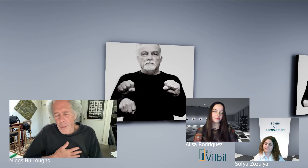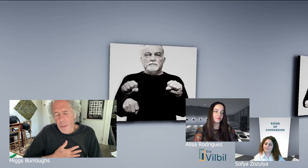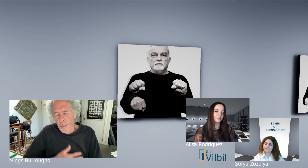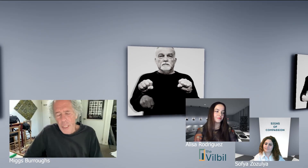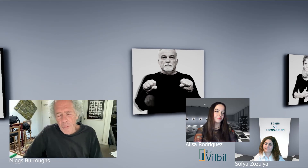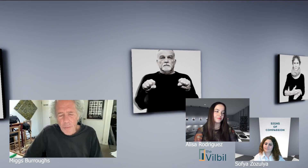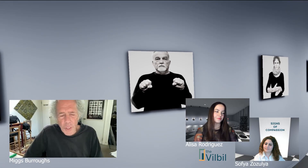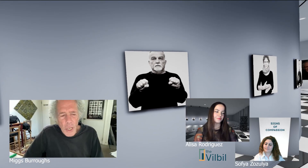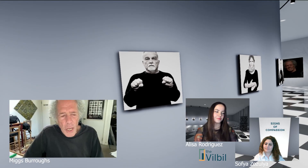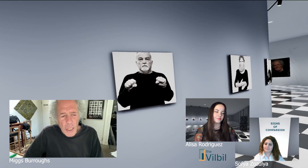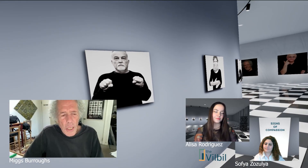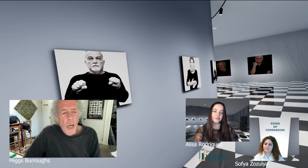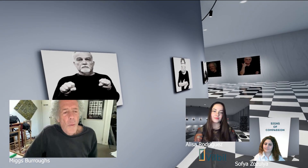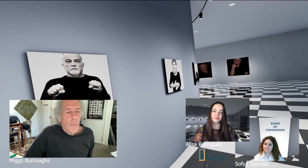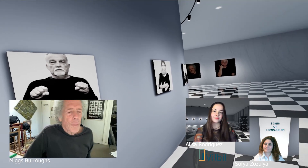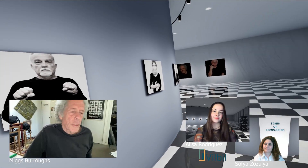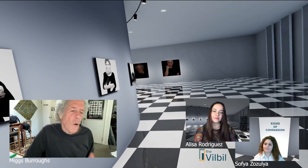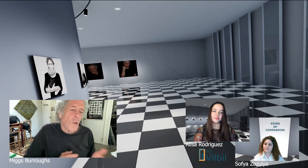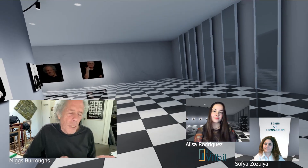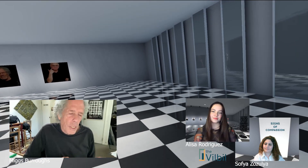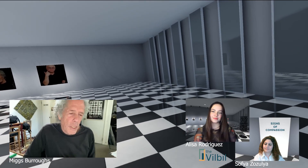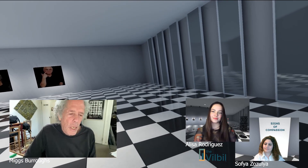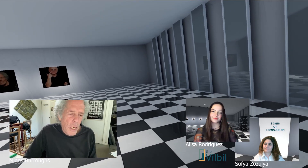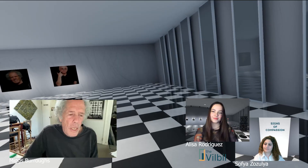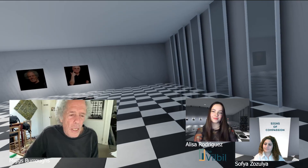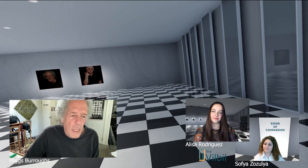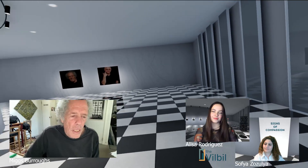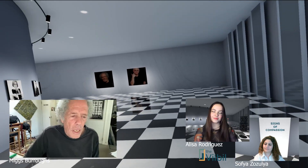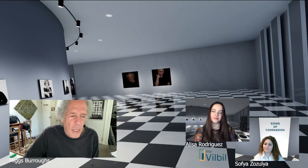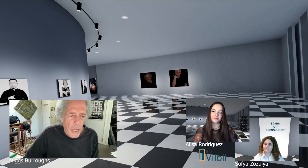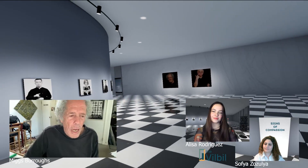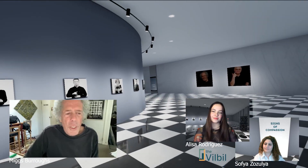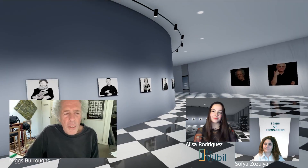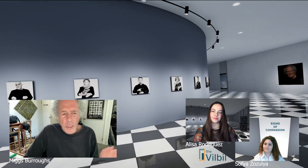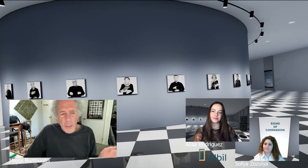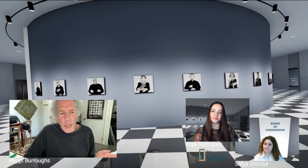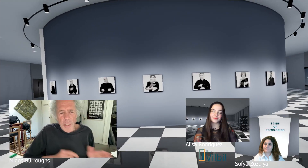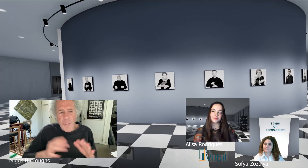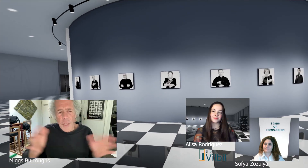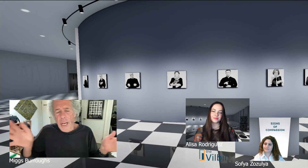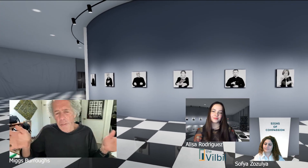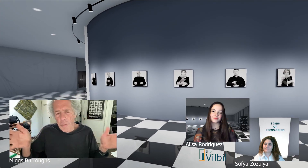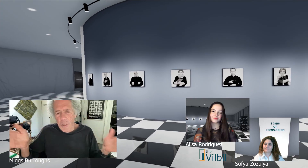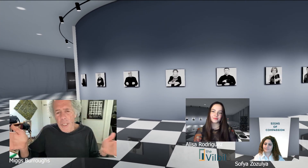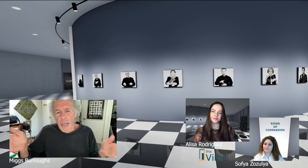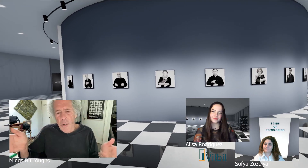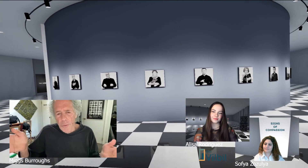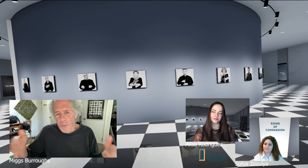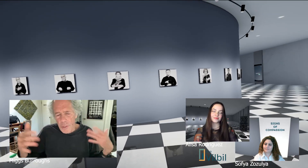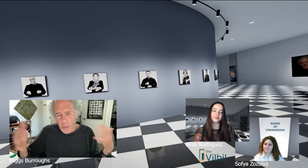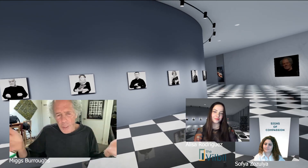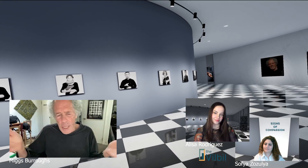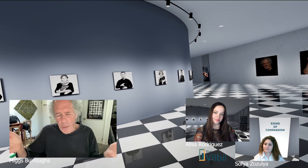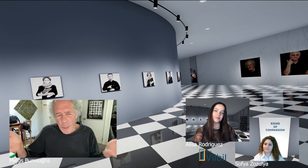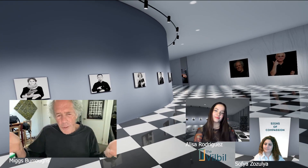satisfying thing I've ever done. But locally, I was asked to design a flag for our town. Our town here is